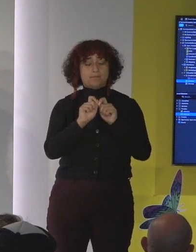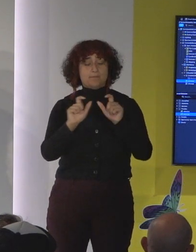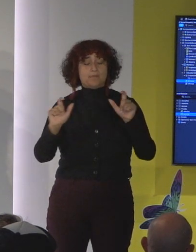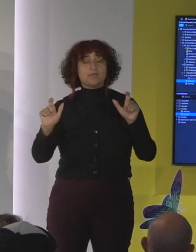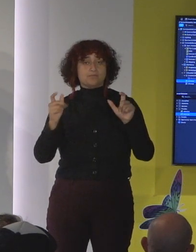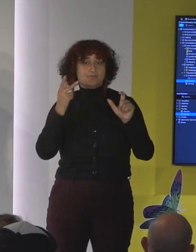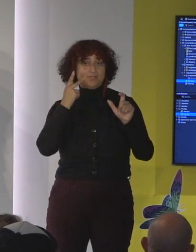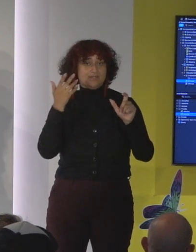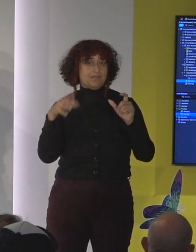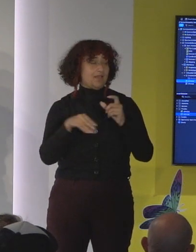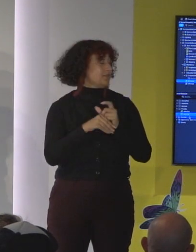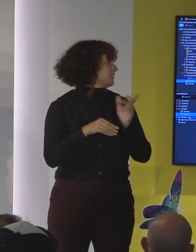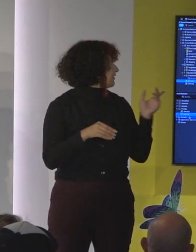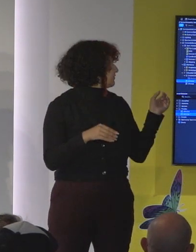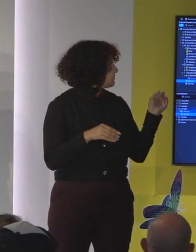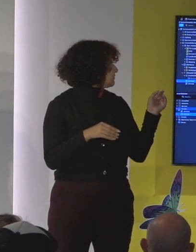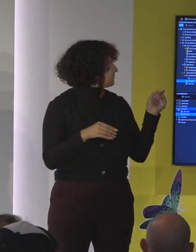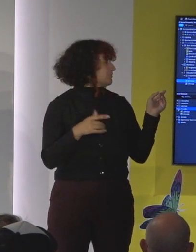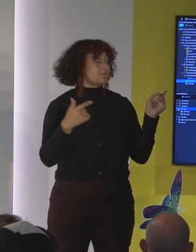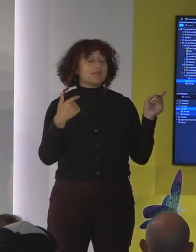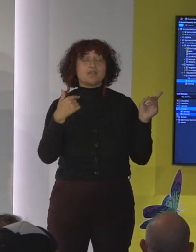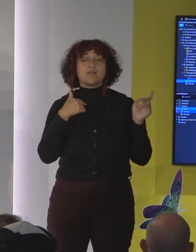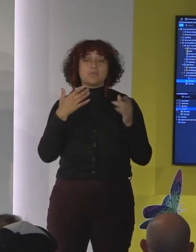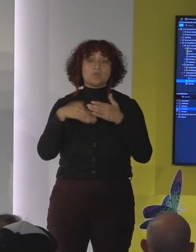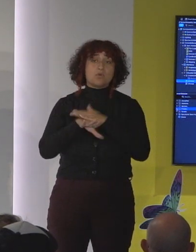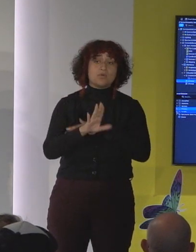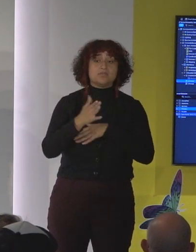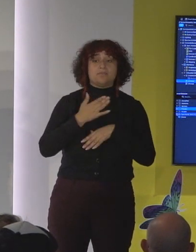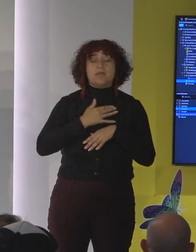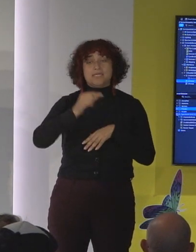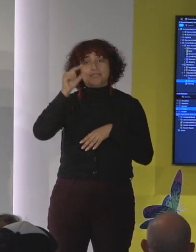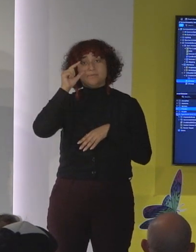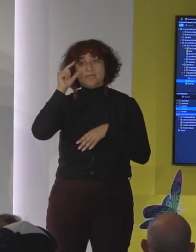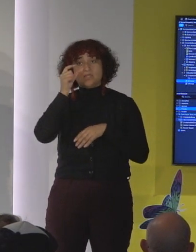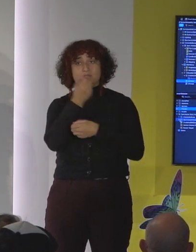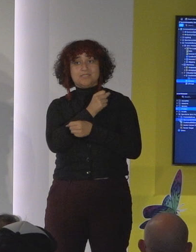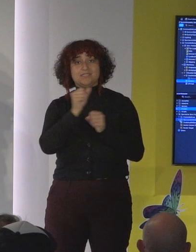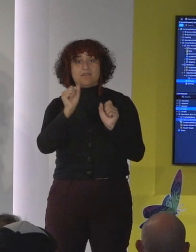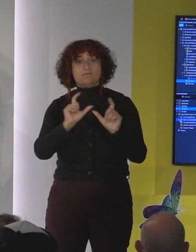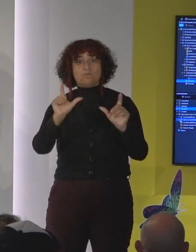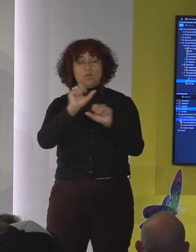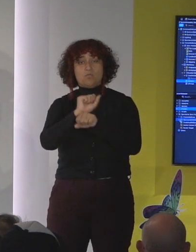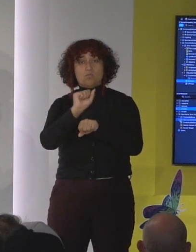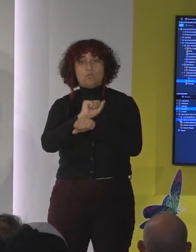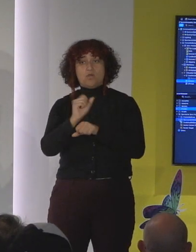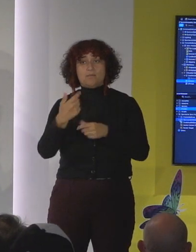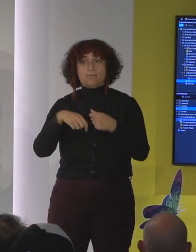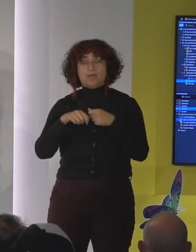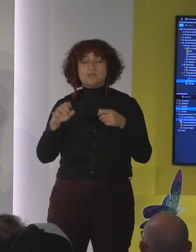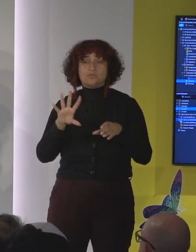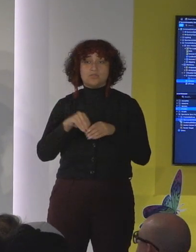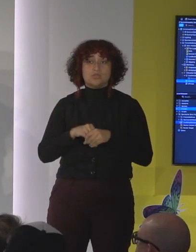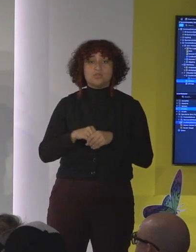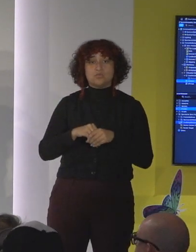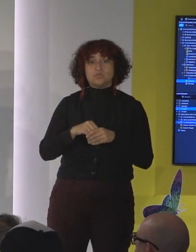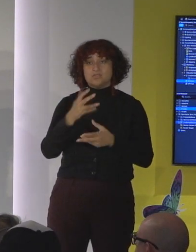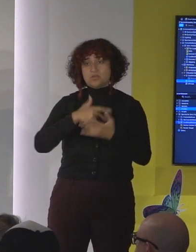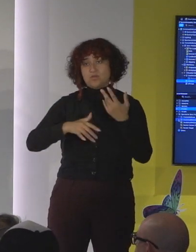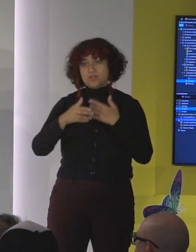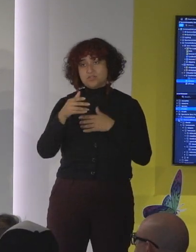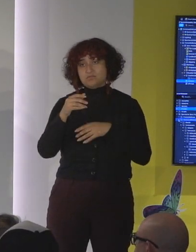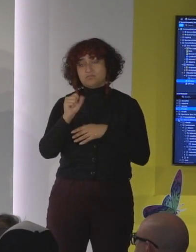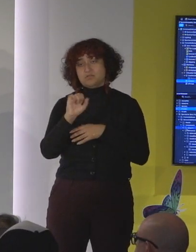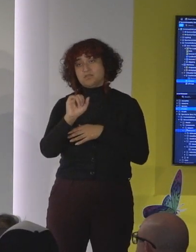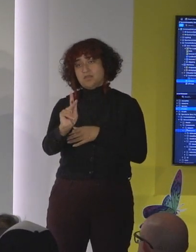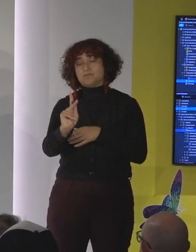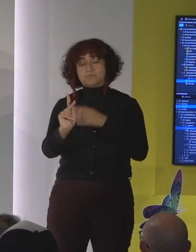added there. I'm going to go into my Spectacles Sync Framework package, which includes Spectacles Interaction Kit.